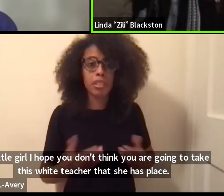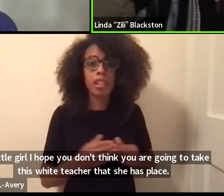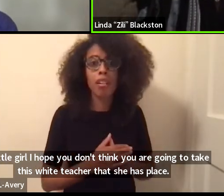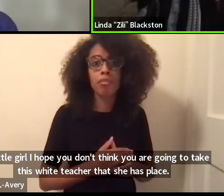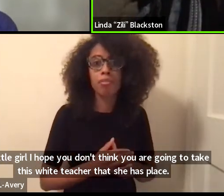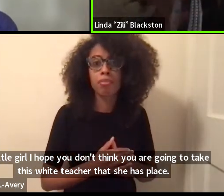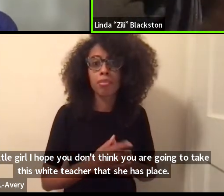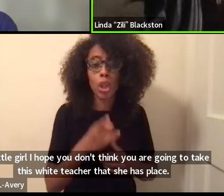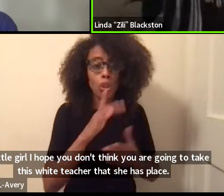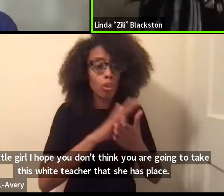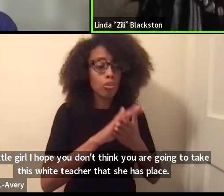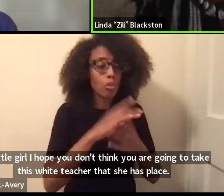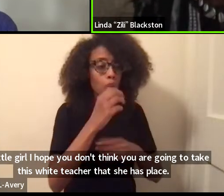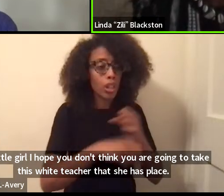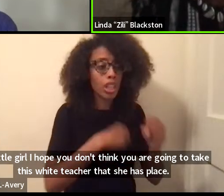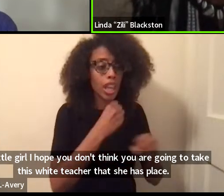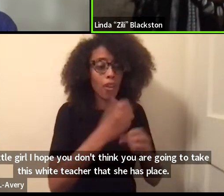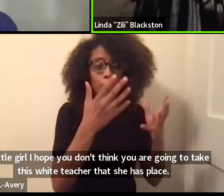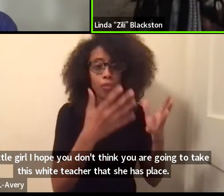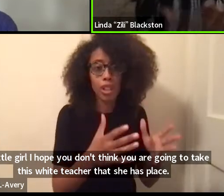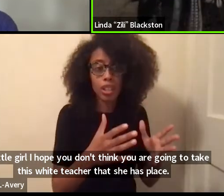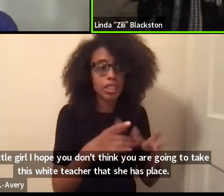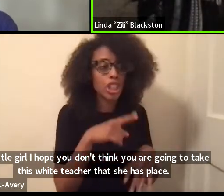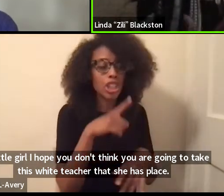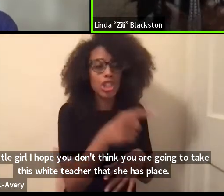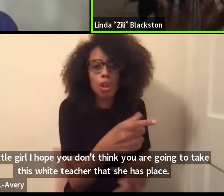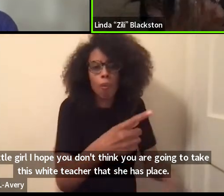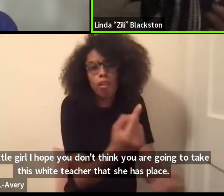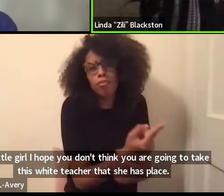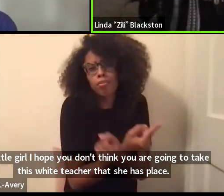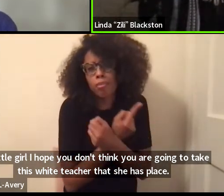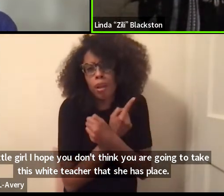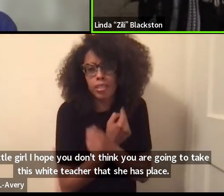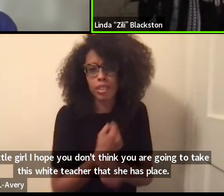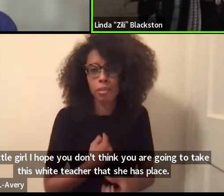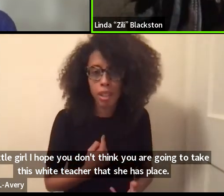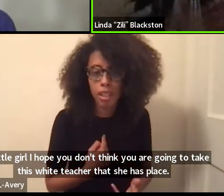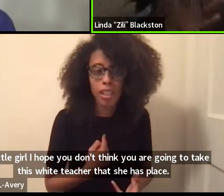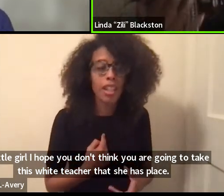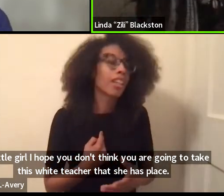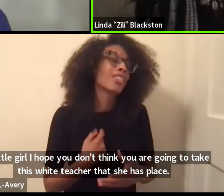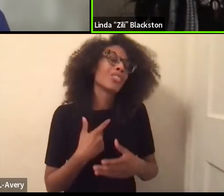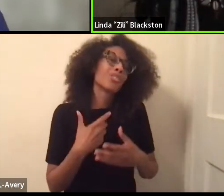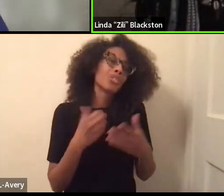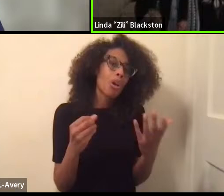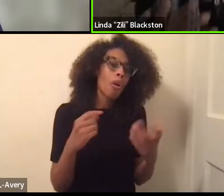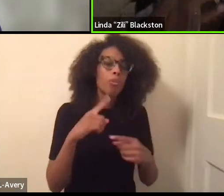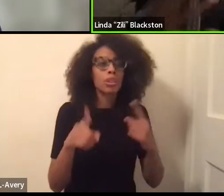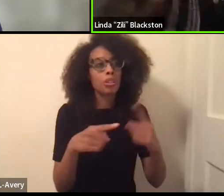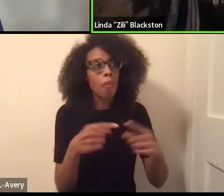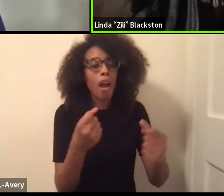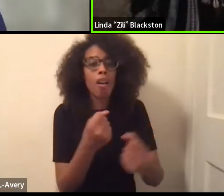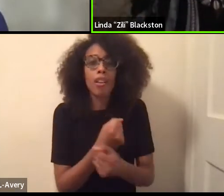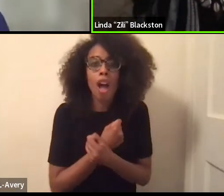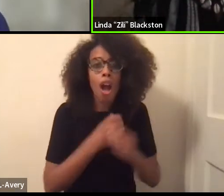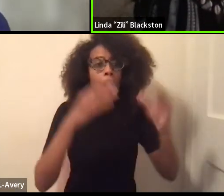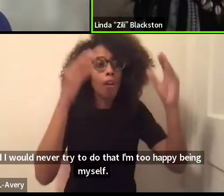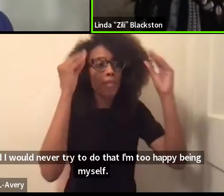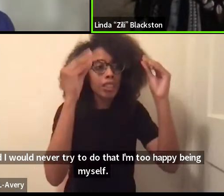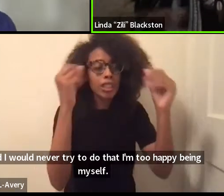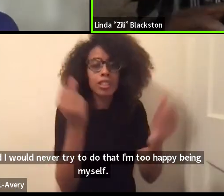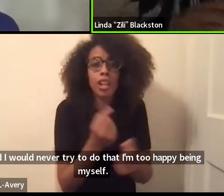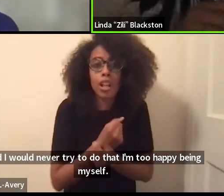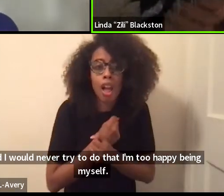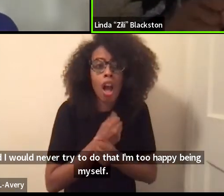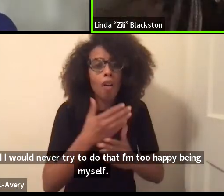year, she was embracing me. So it is about love and teaching love and sharing